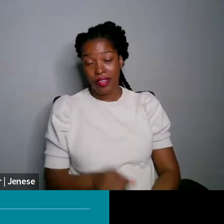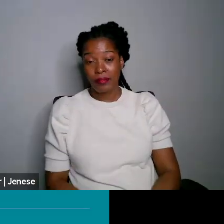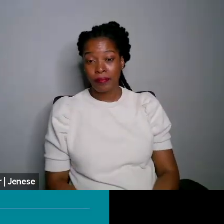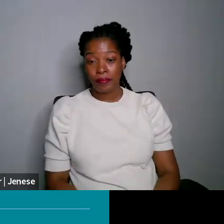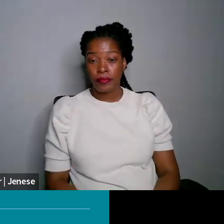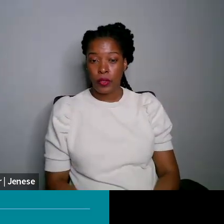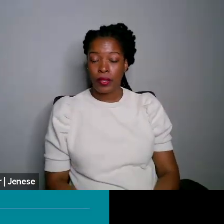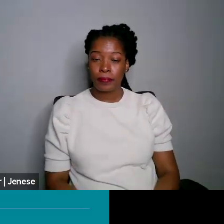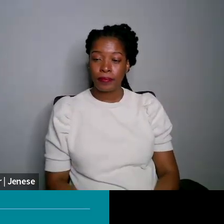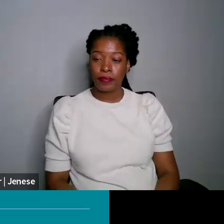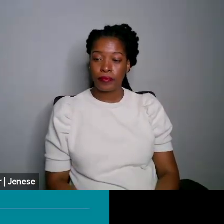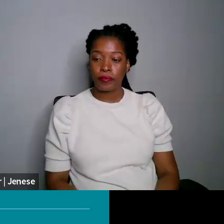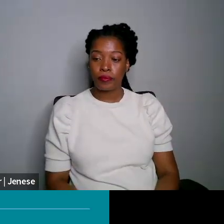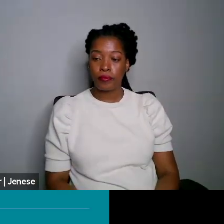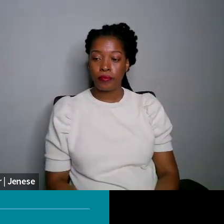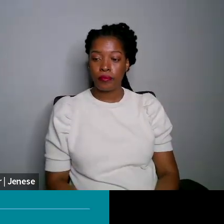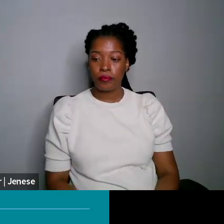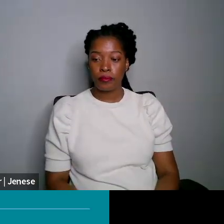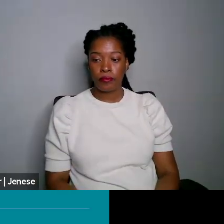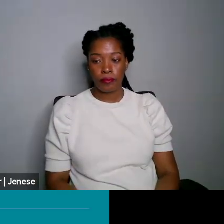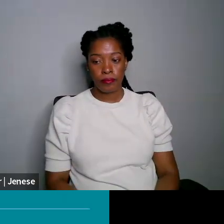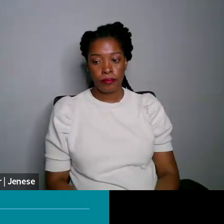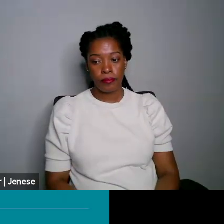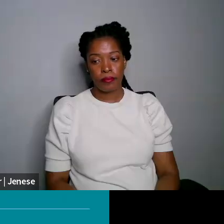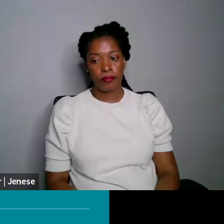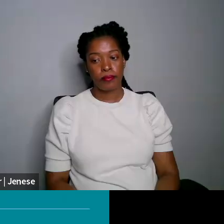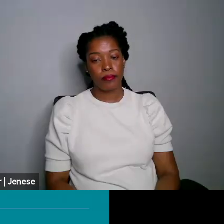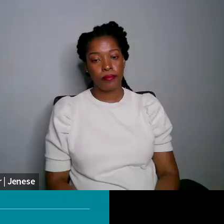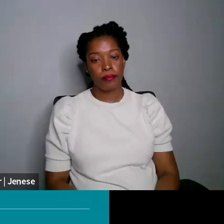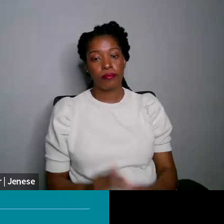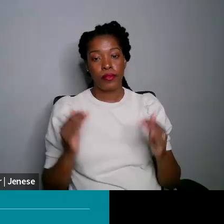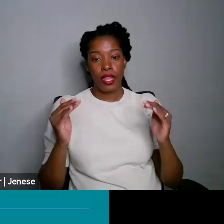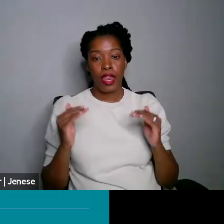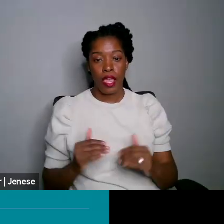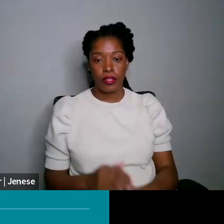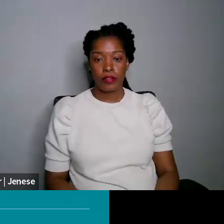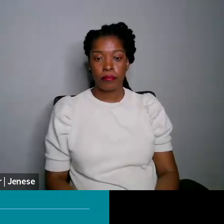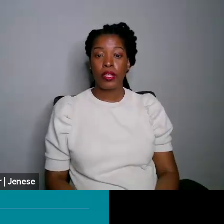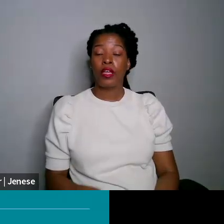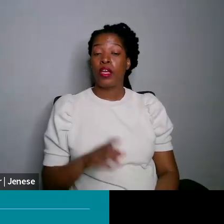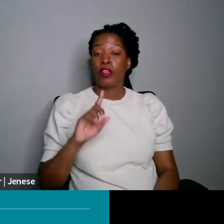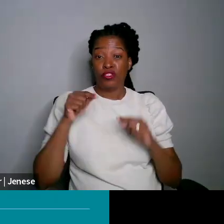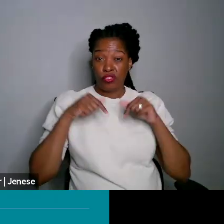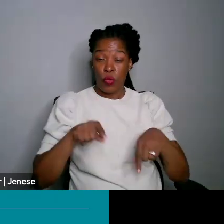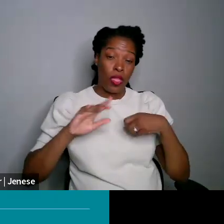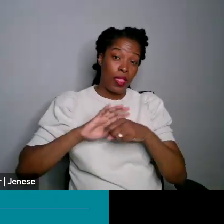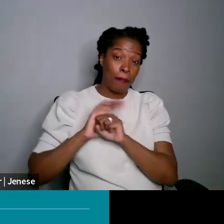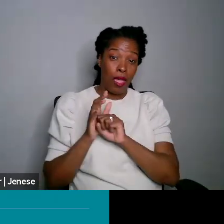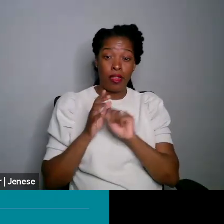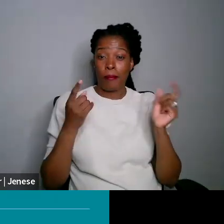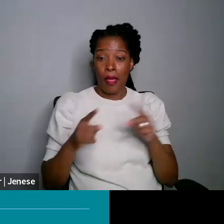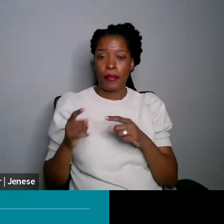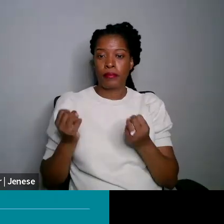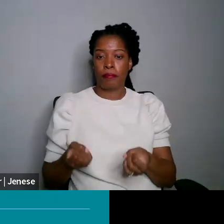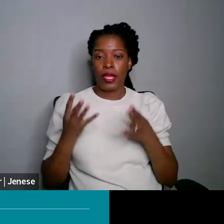Okay. All right. And the next one, at the height of the pandemic, there were a lot of virtual small business